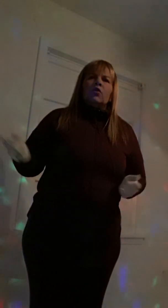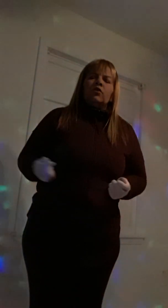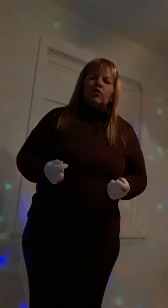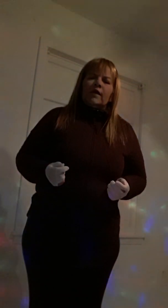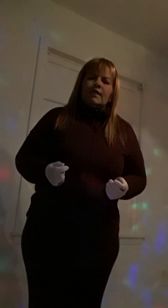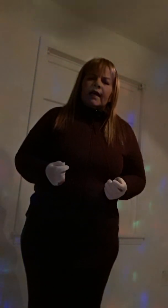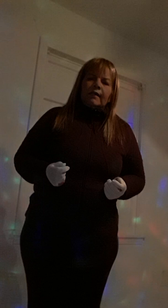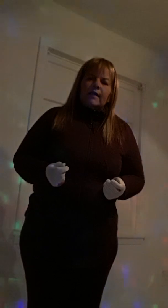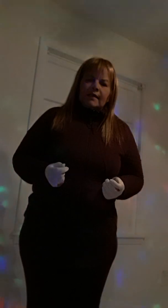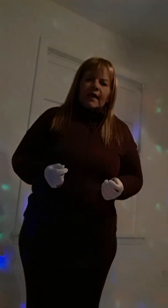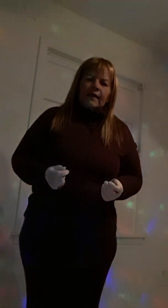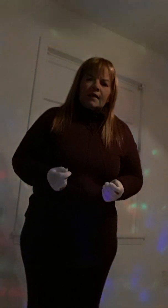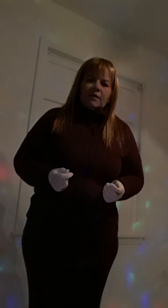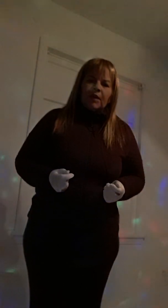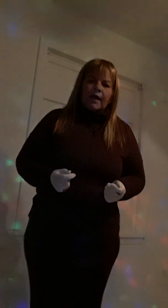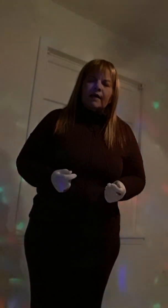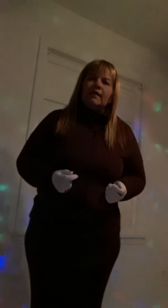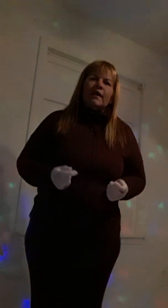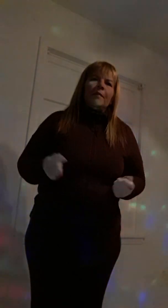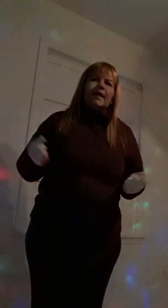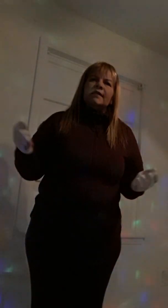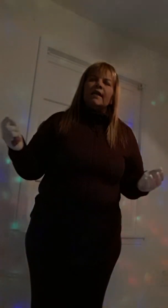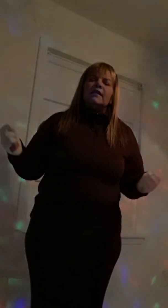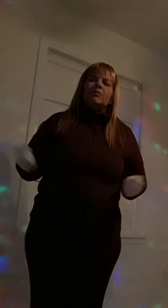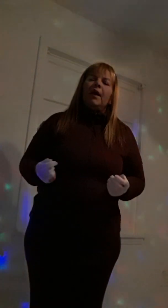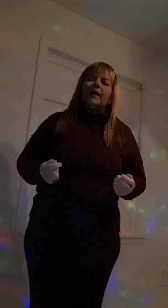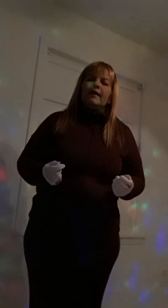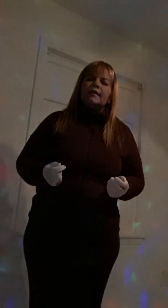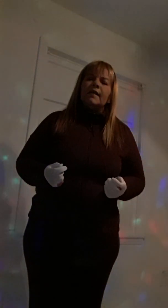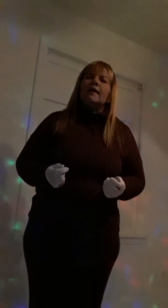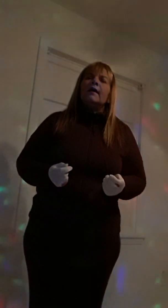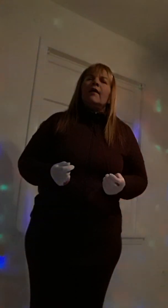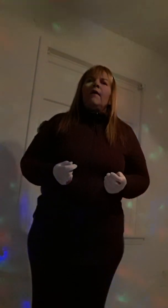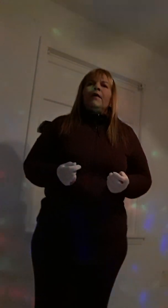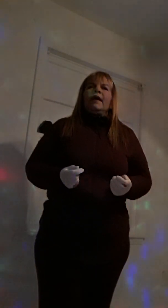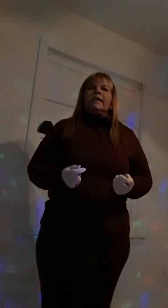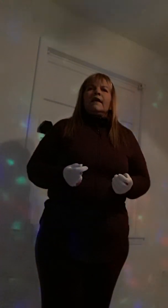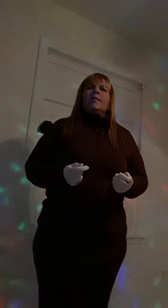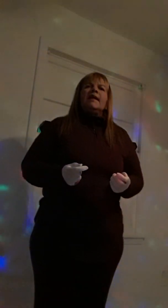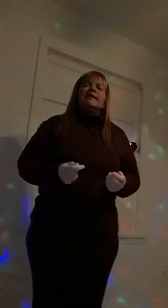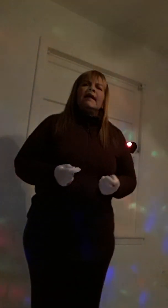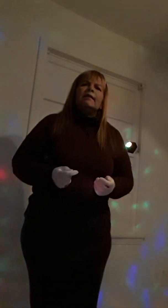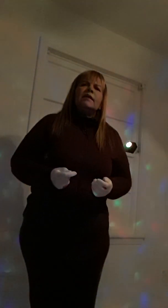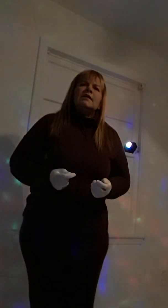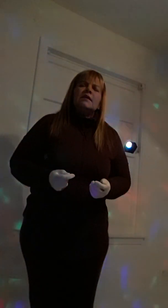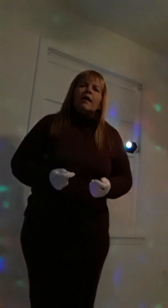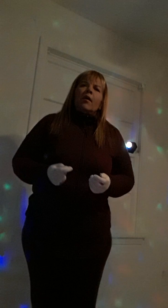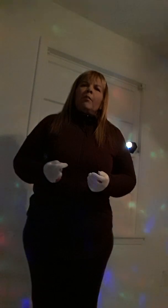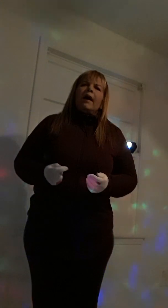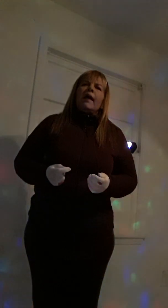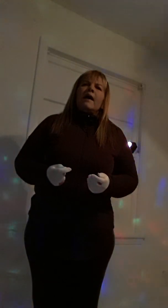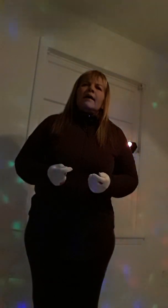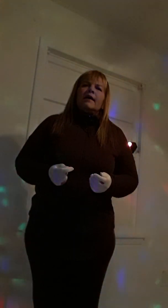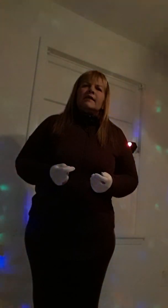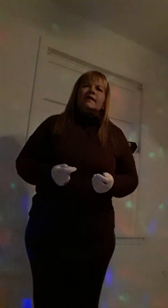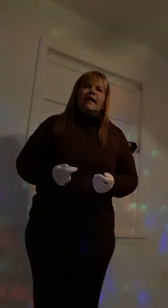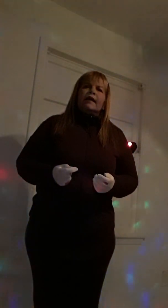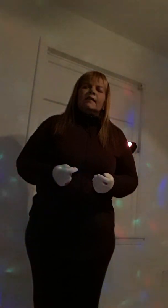con todas las gentes, ¿verdad? Y te llaman las gentes para agradecer, y te llaman las gentes para